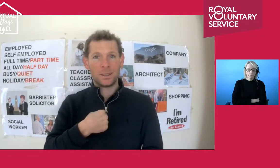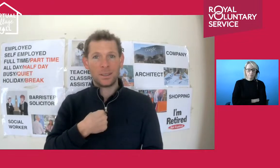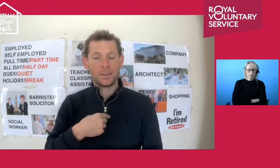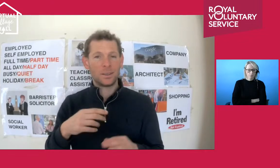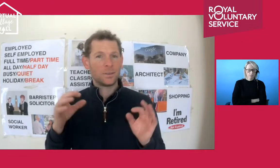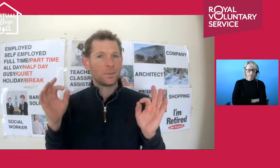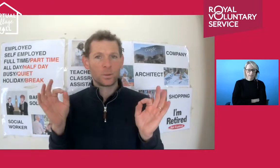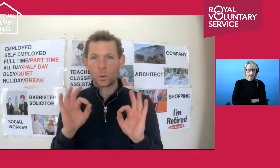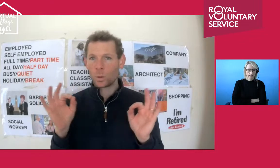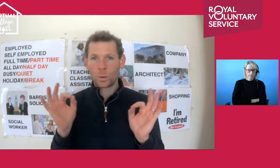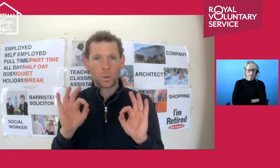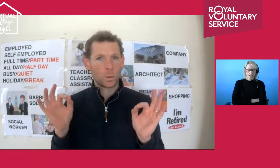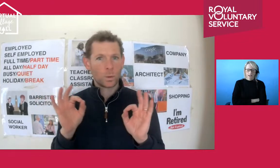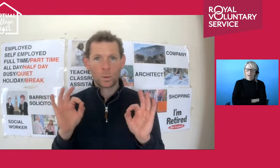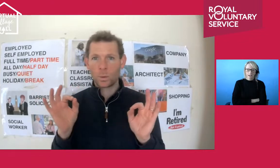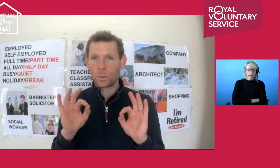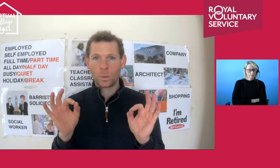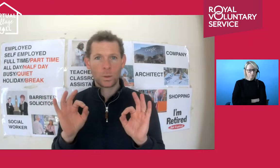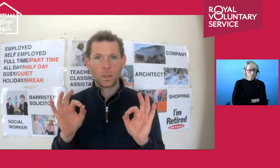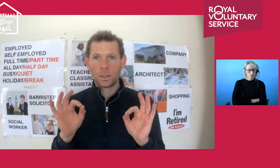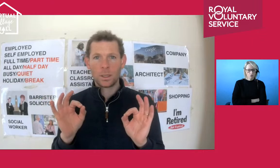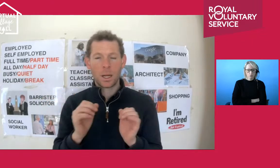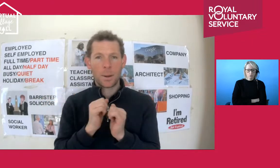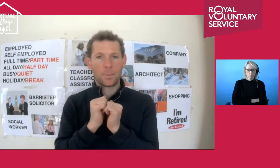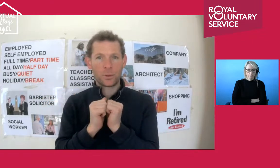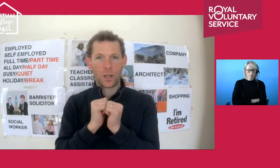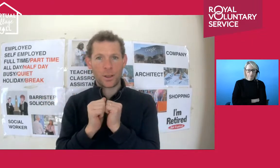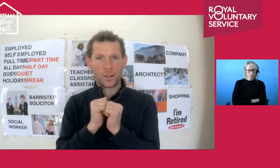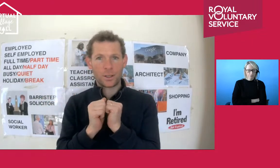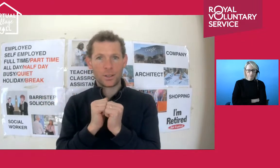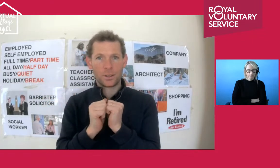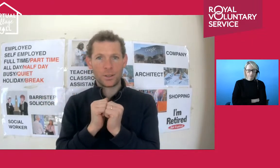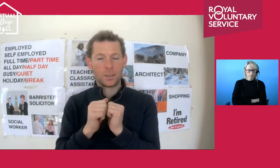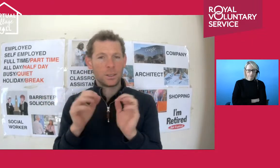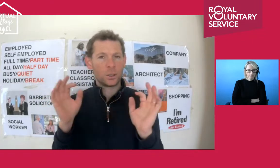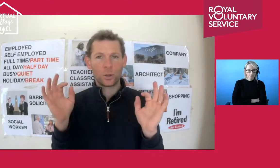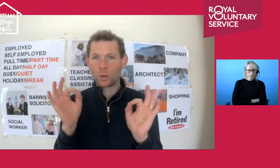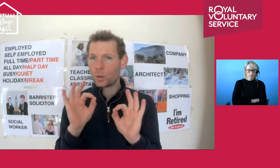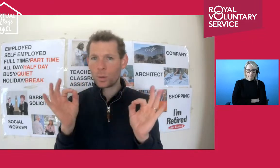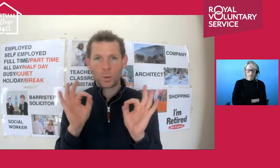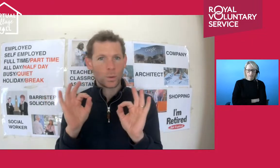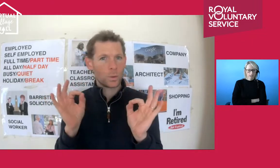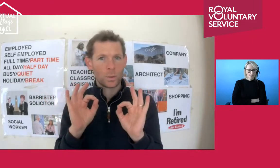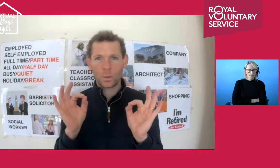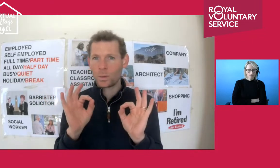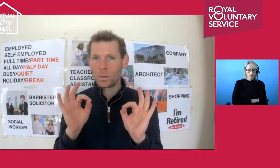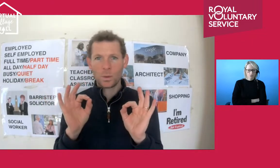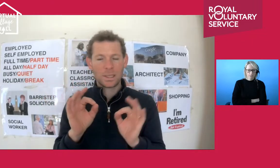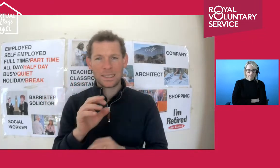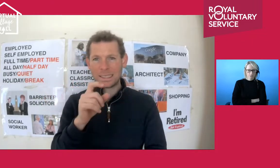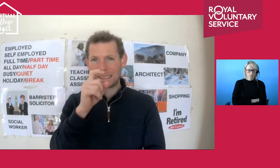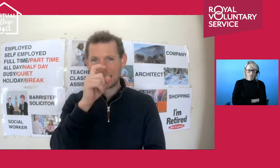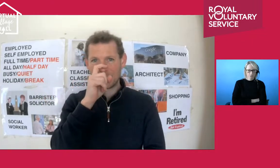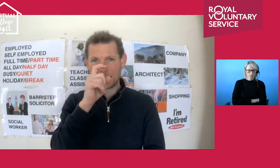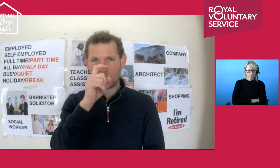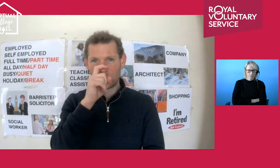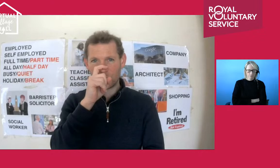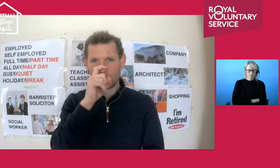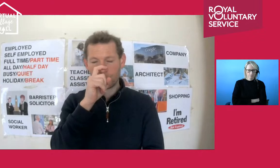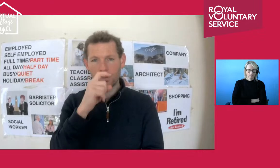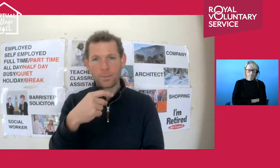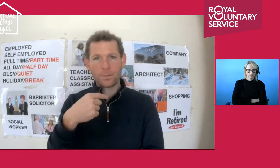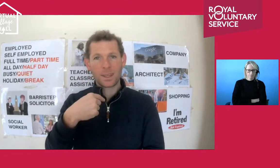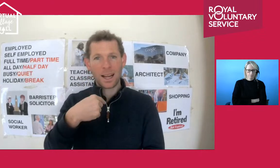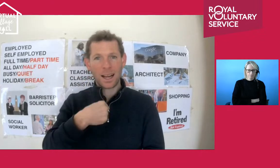Or you might want to say, I have no brothers and no sisters.